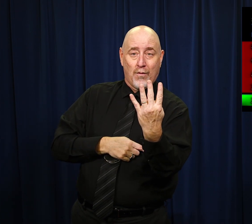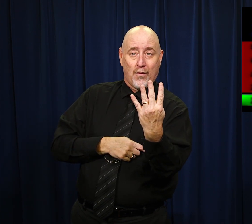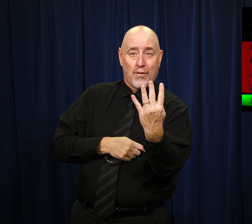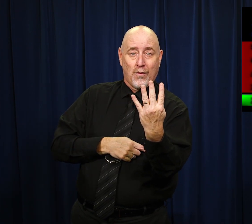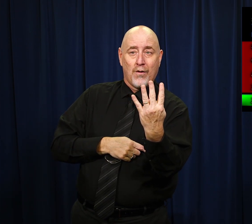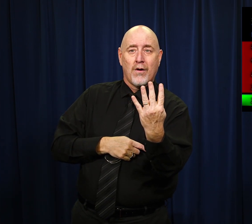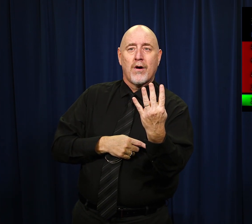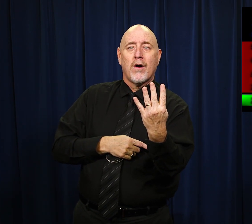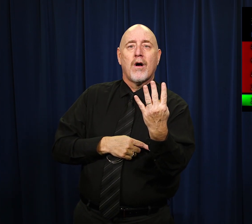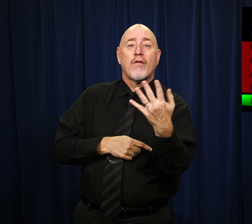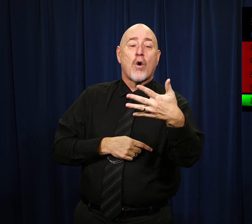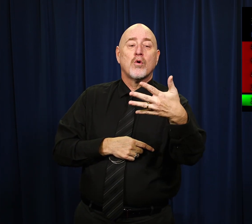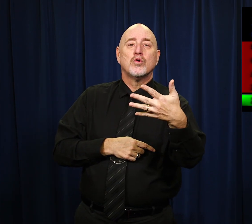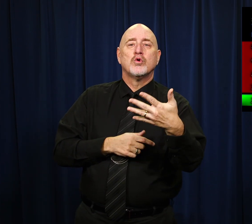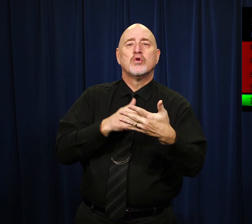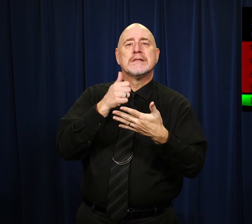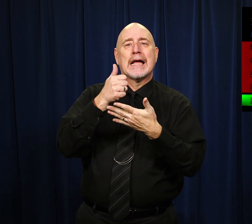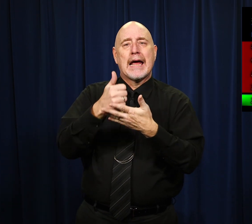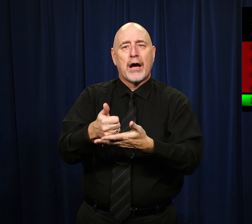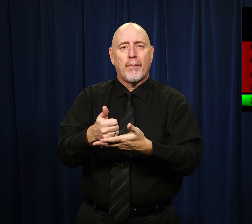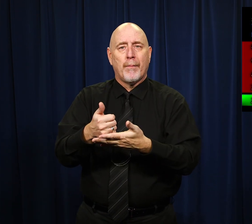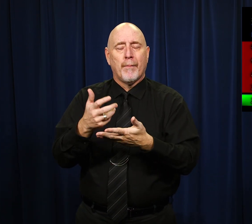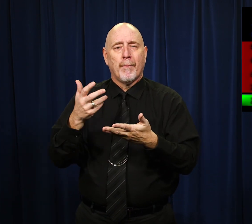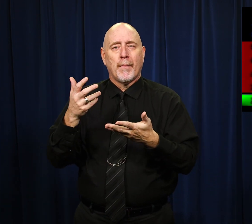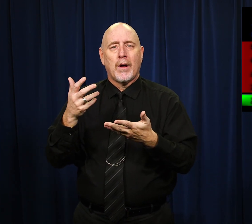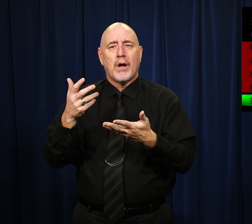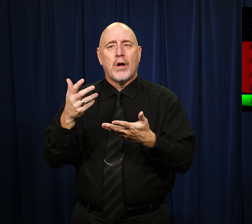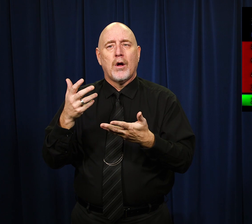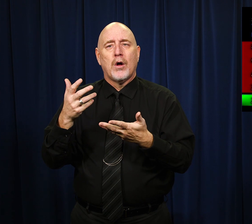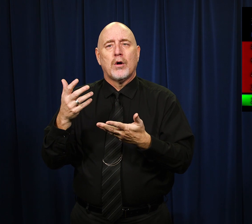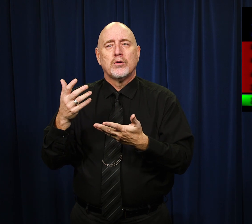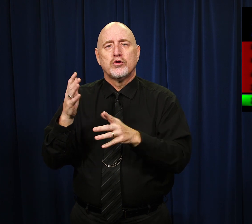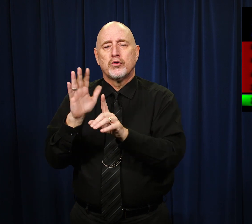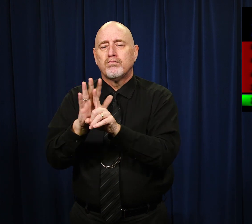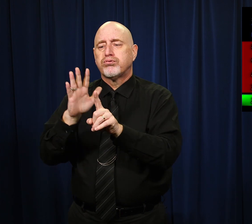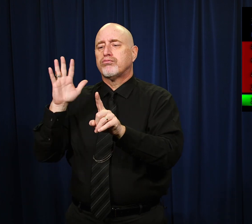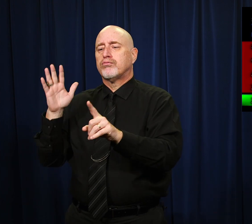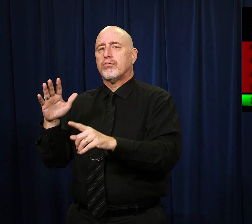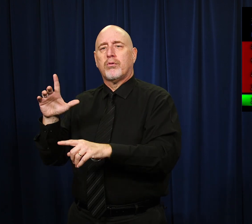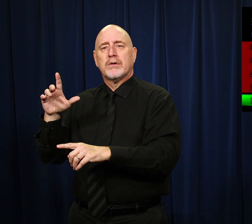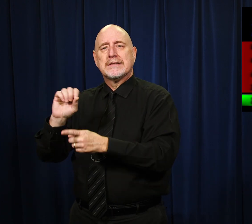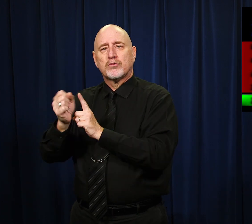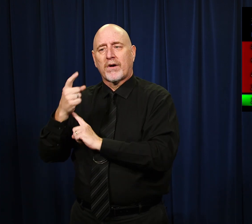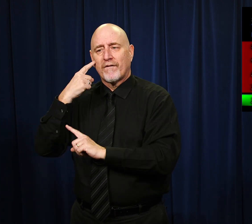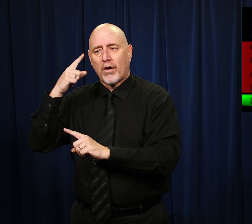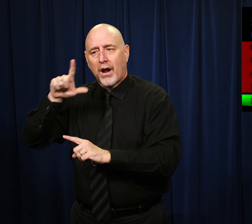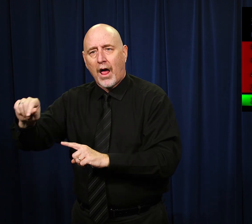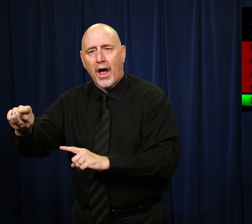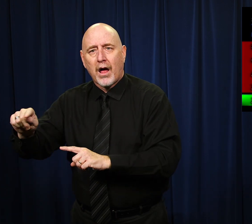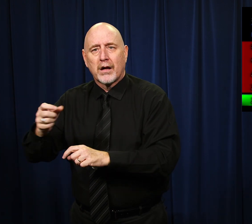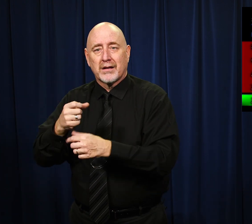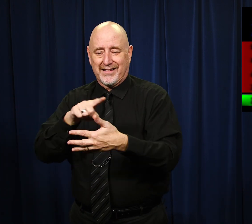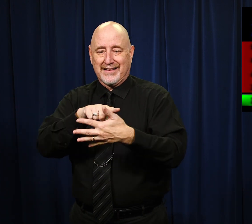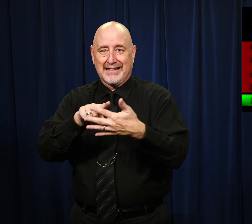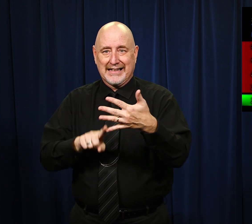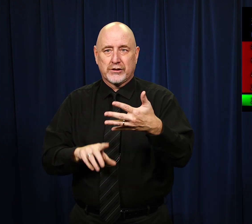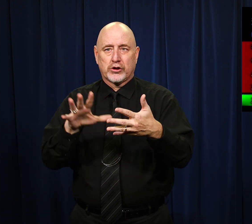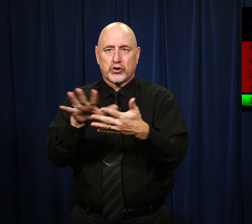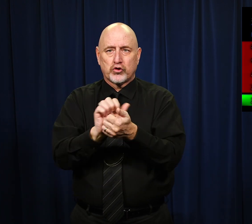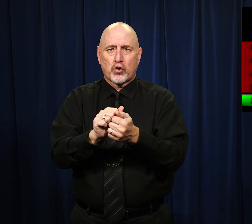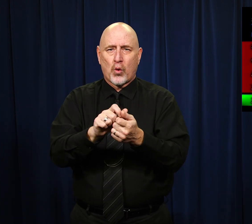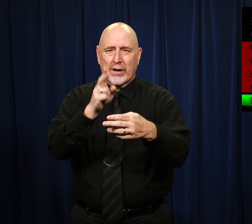then relieve Sodom and to relieve Lot from the situation. And we see these are destroyed, and they're